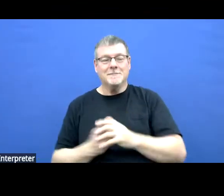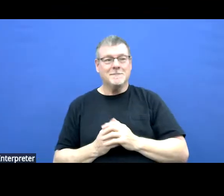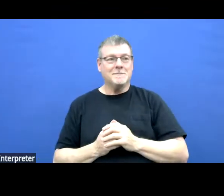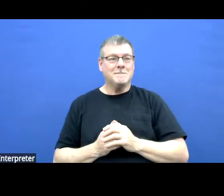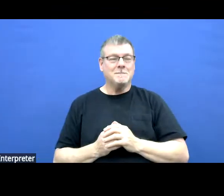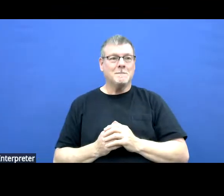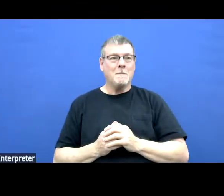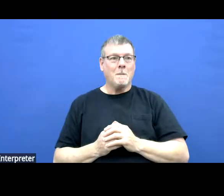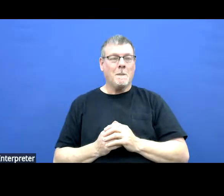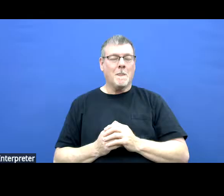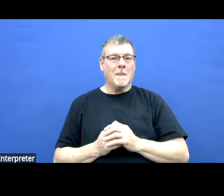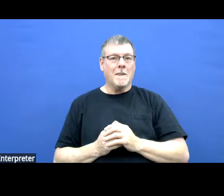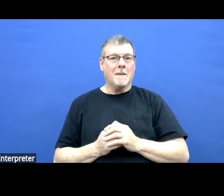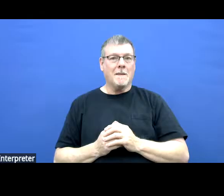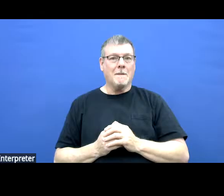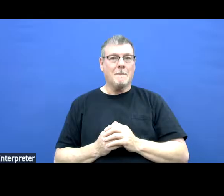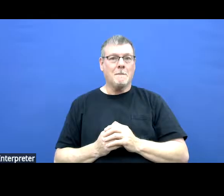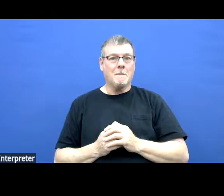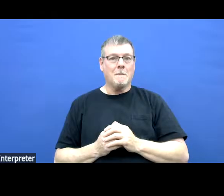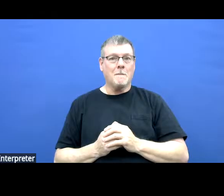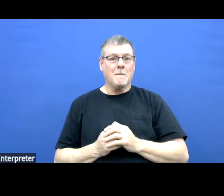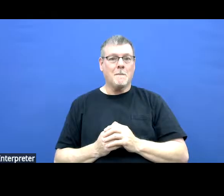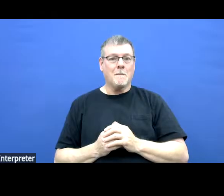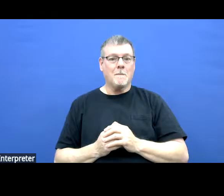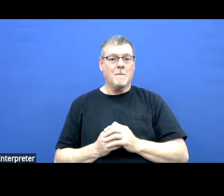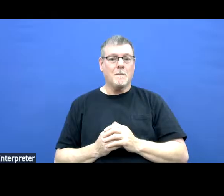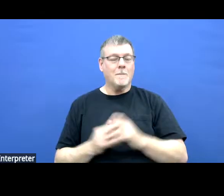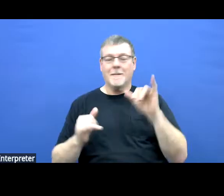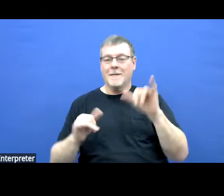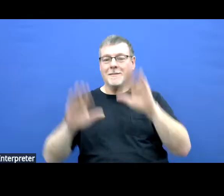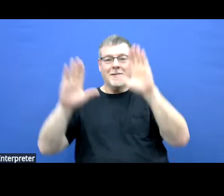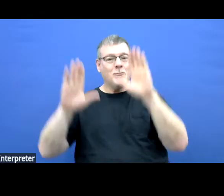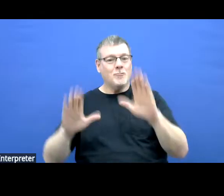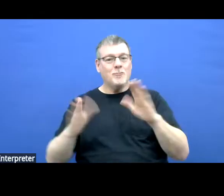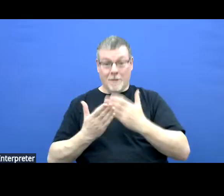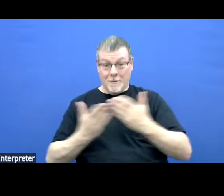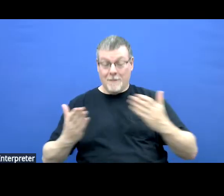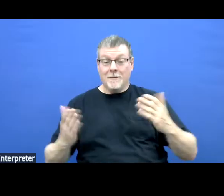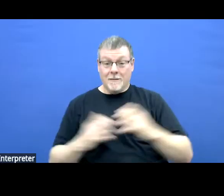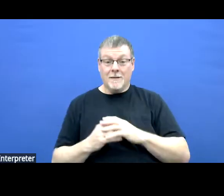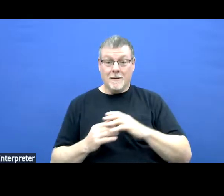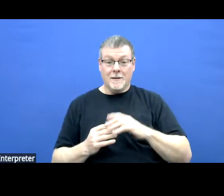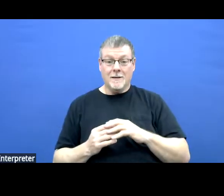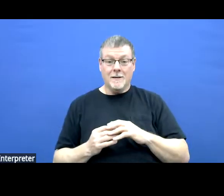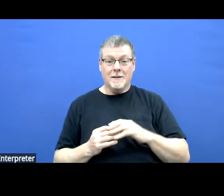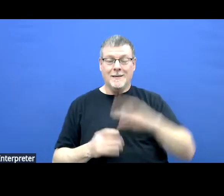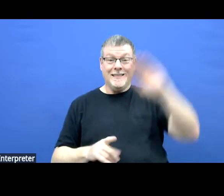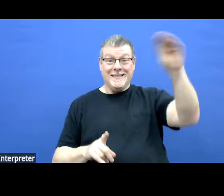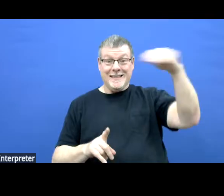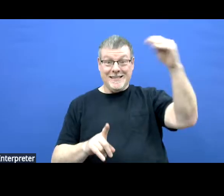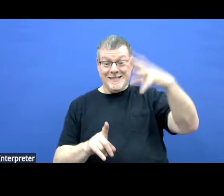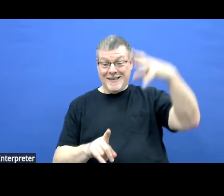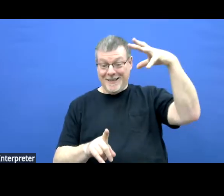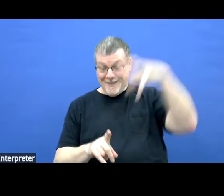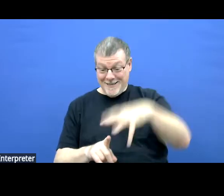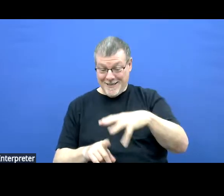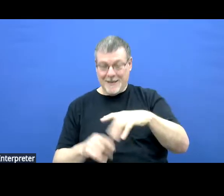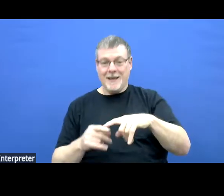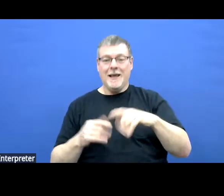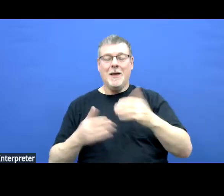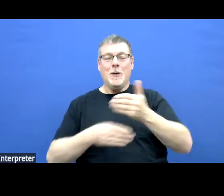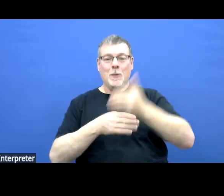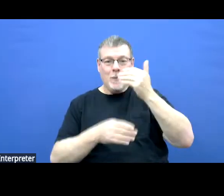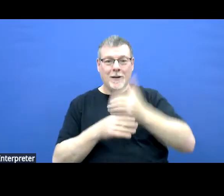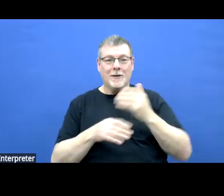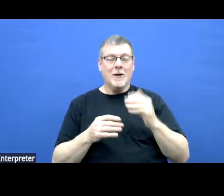So, you know, that the great thing about that, it, like you said, it brings the sunlight in, allows windows out,